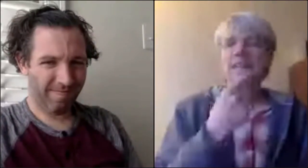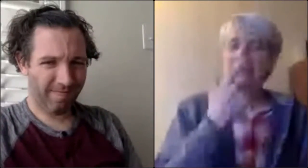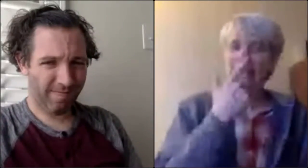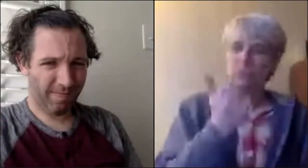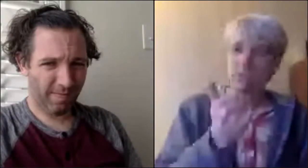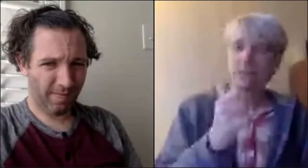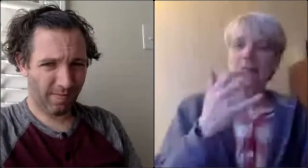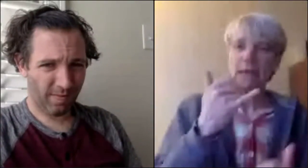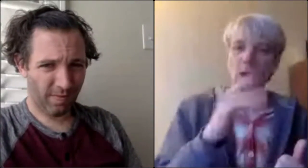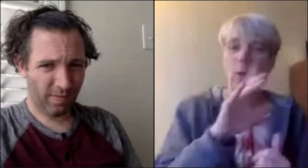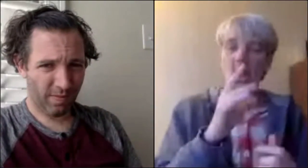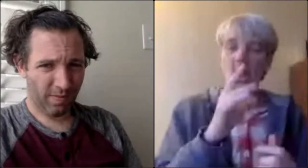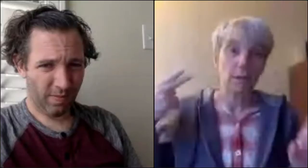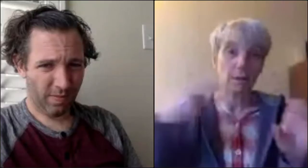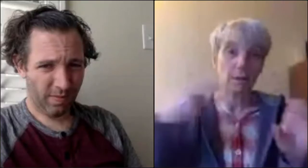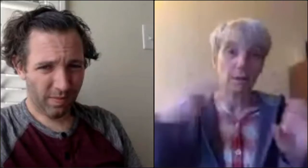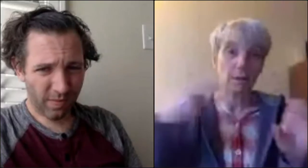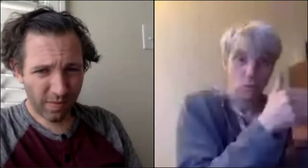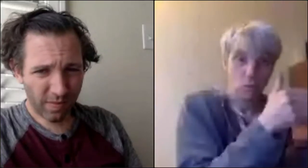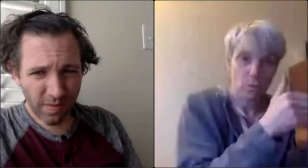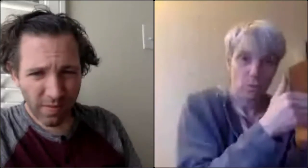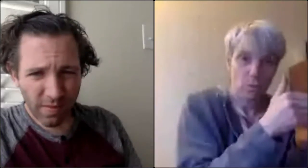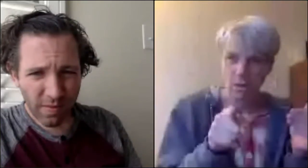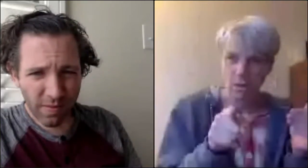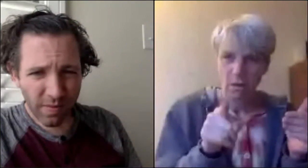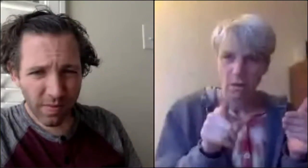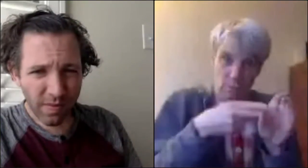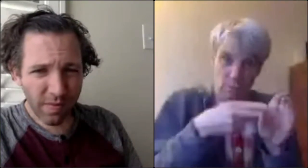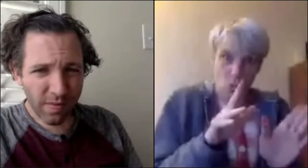I'm going to go into the other breakout room, which is supposed to be a simultaneous concurrent session.